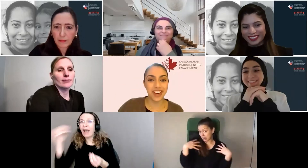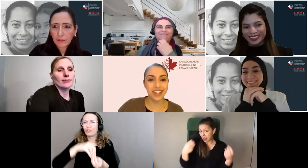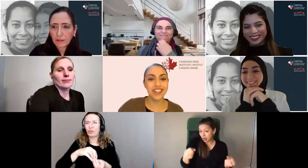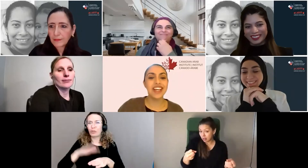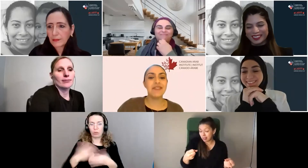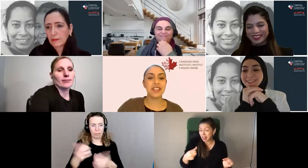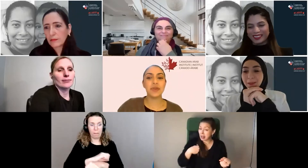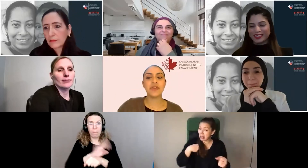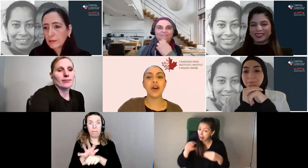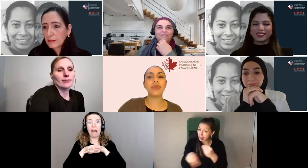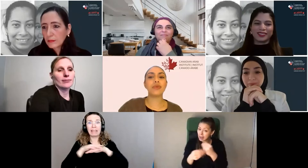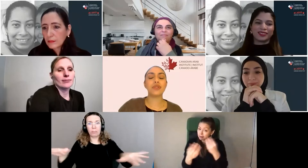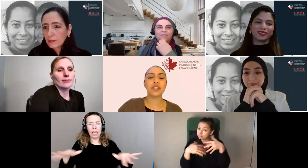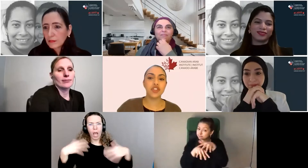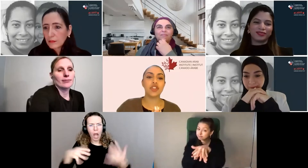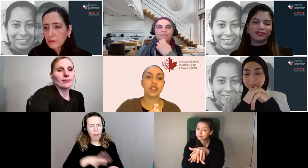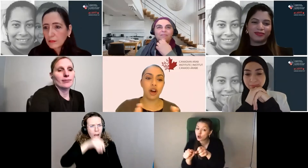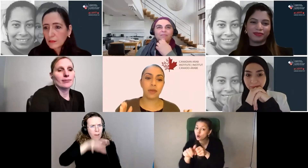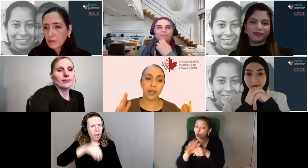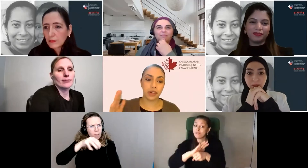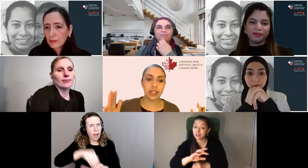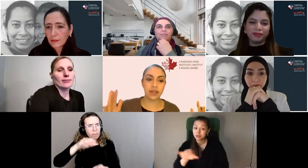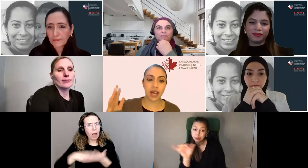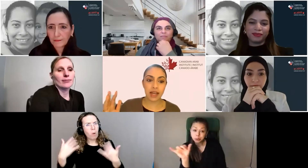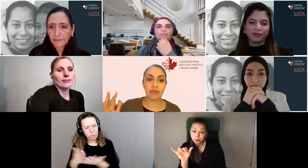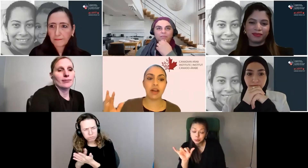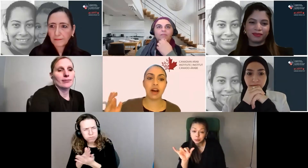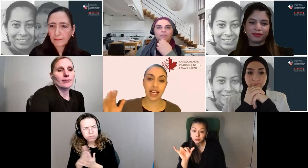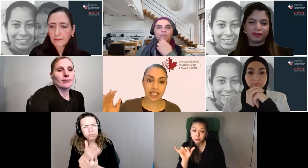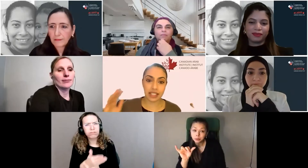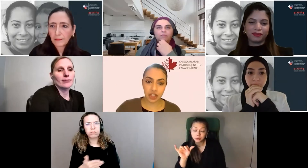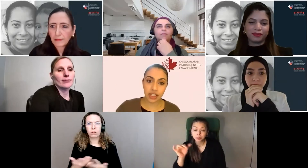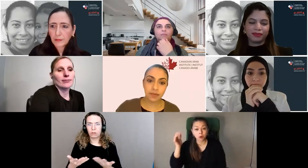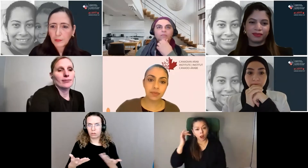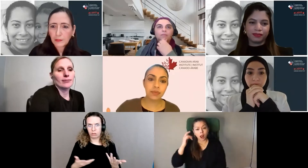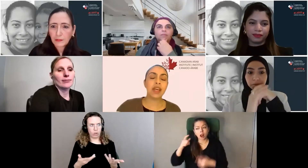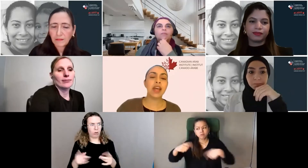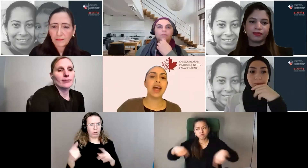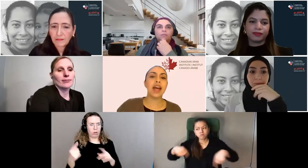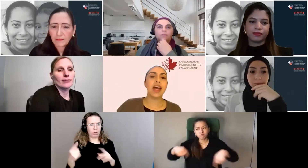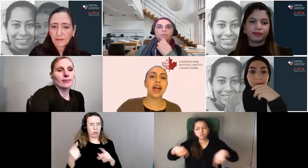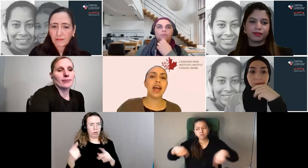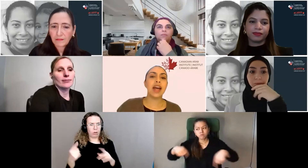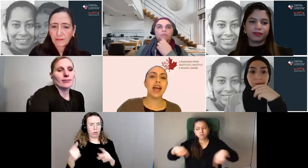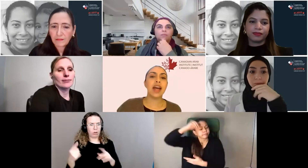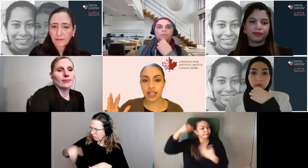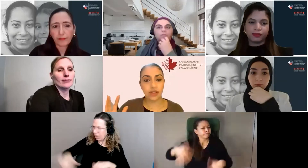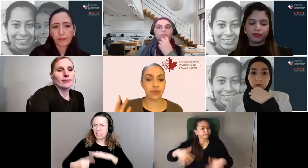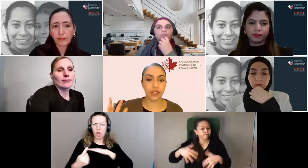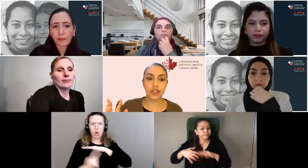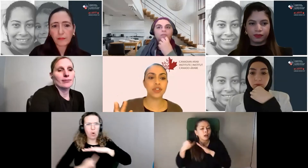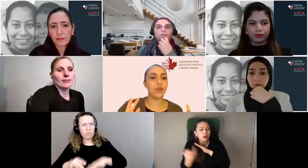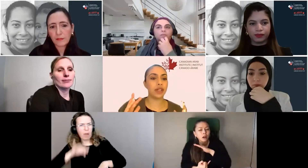so much because we've gone through such long periods of time of isolation. And so it is